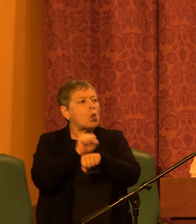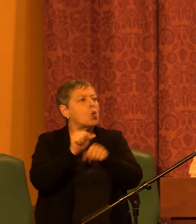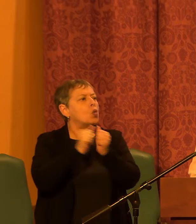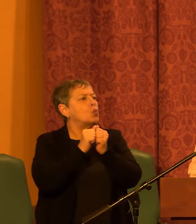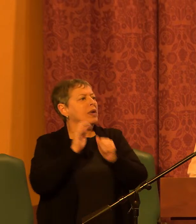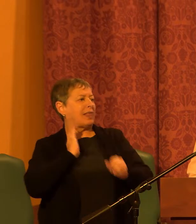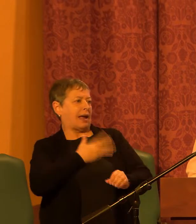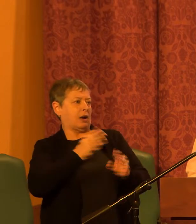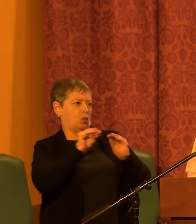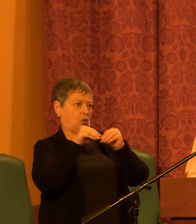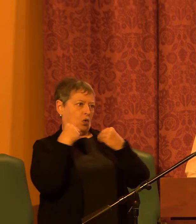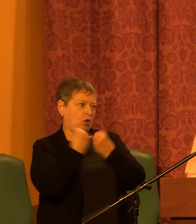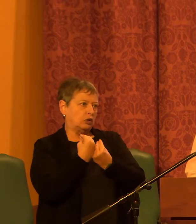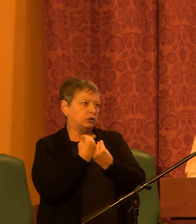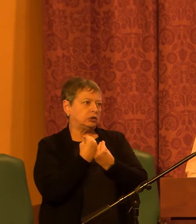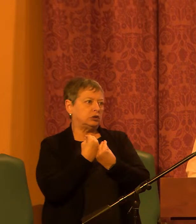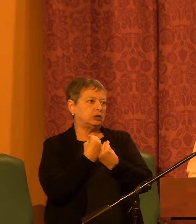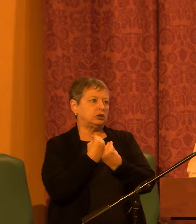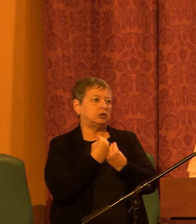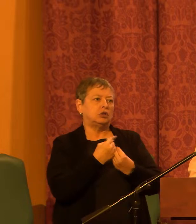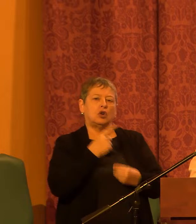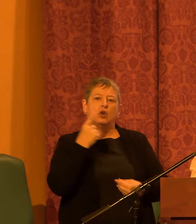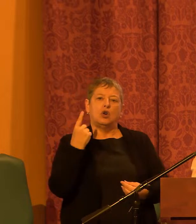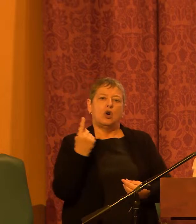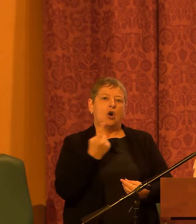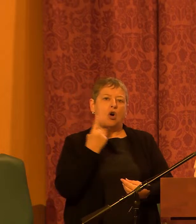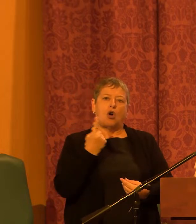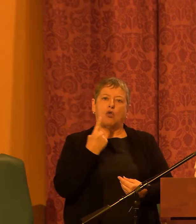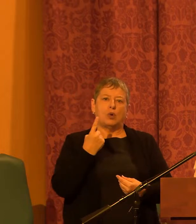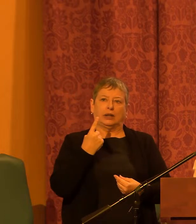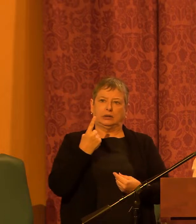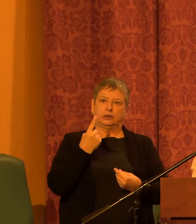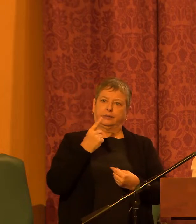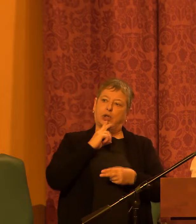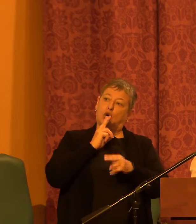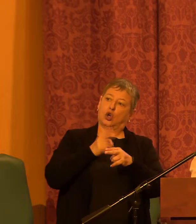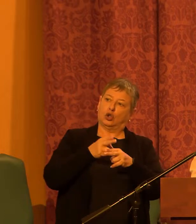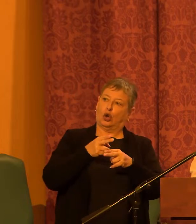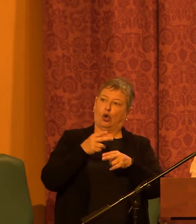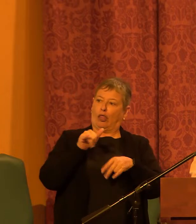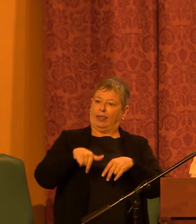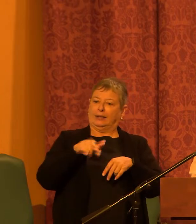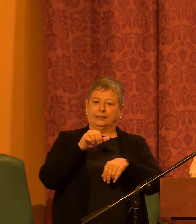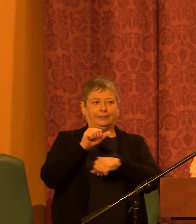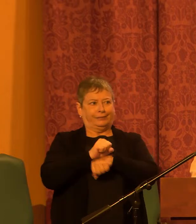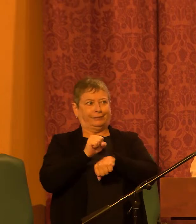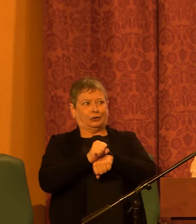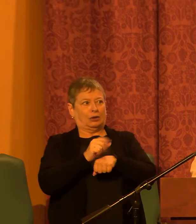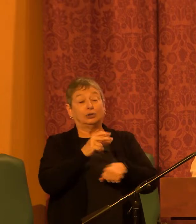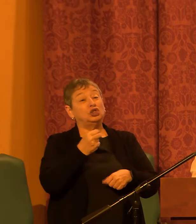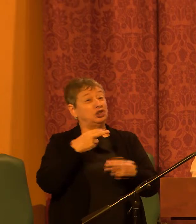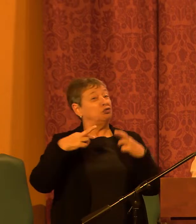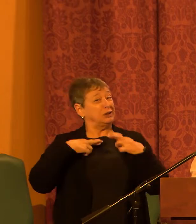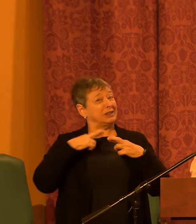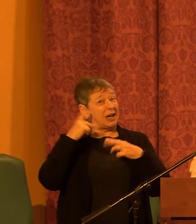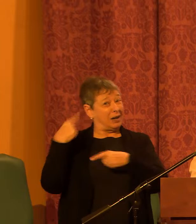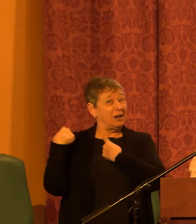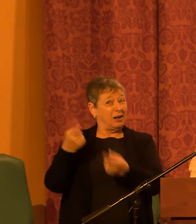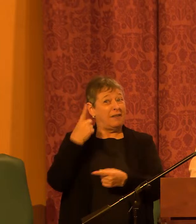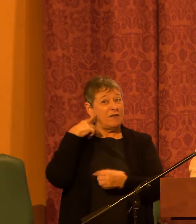our organization and calls work here her job. Although she has been retired for many